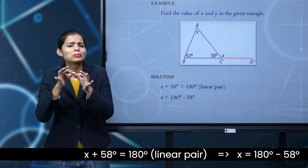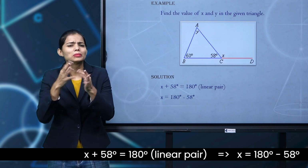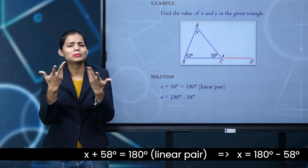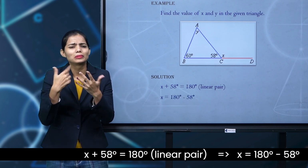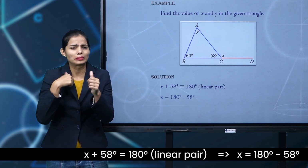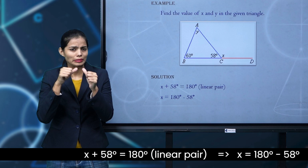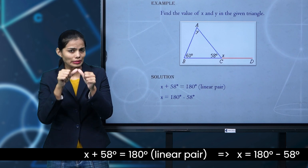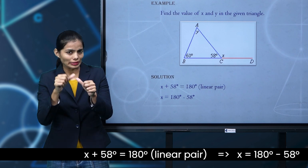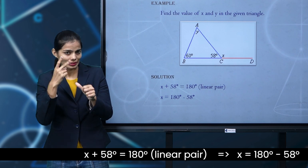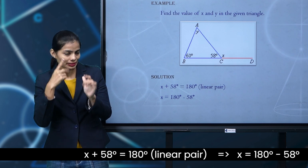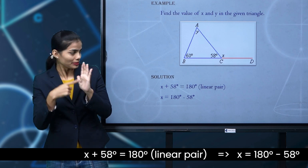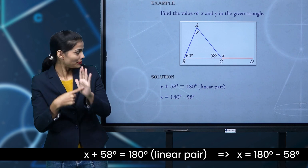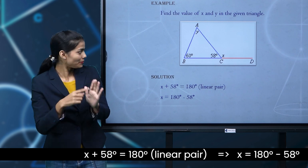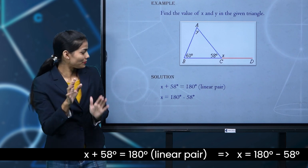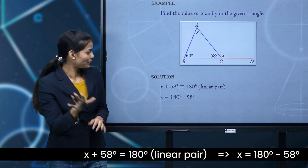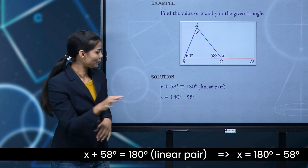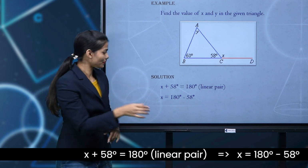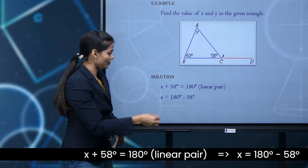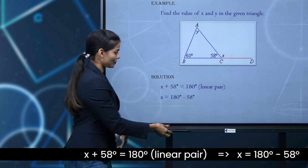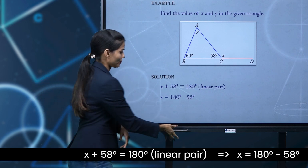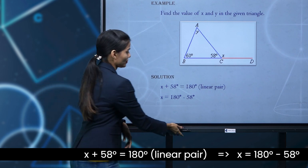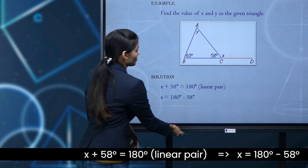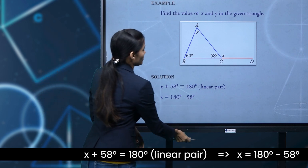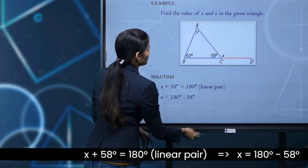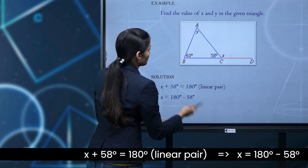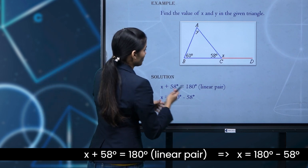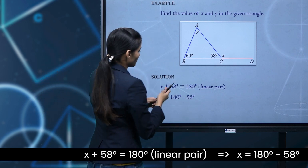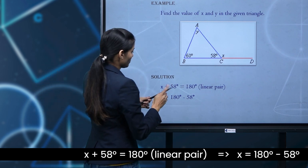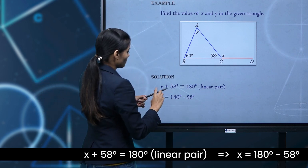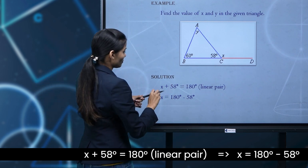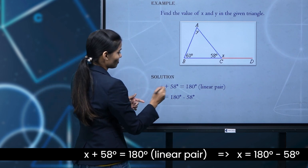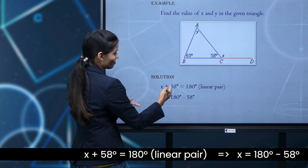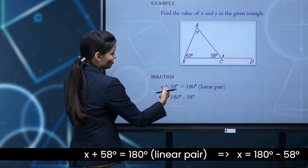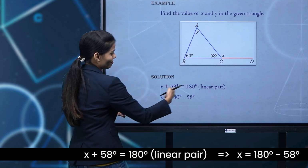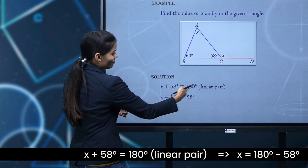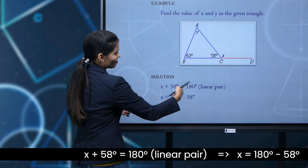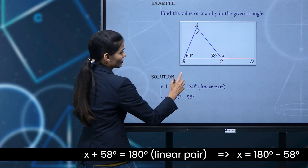X is equal to 180 degree minus 58 degree.